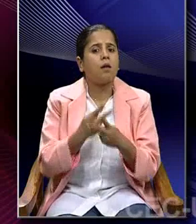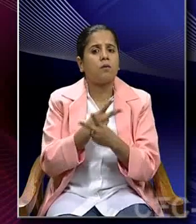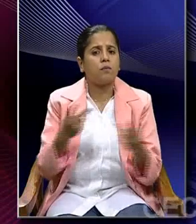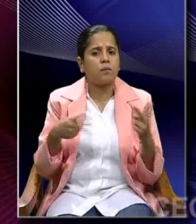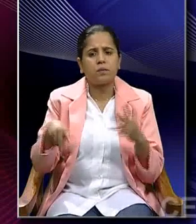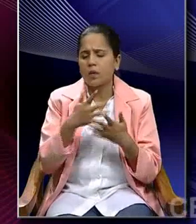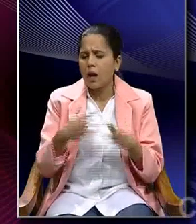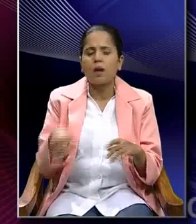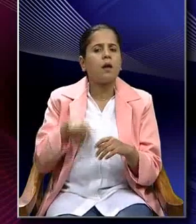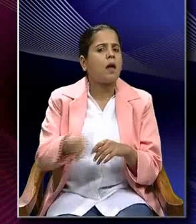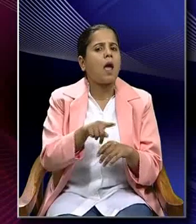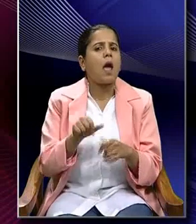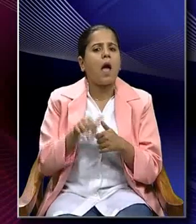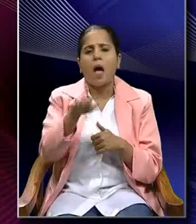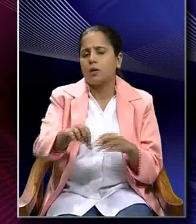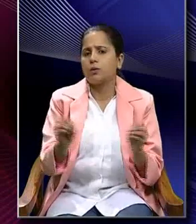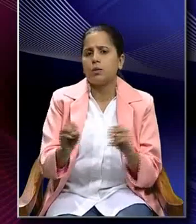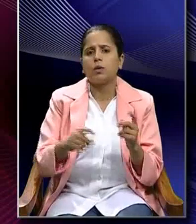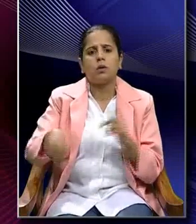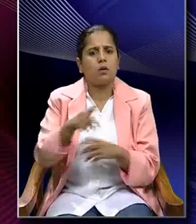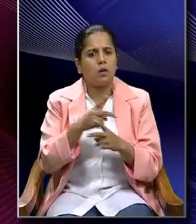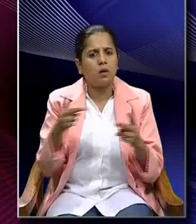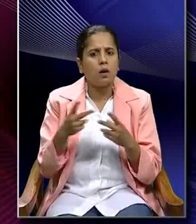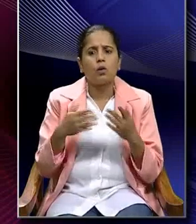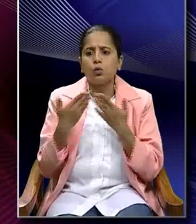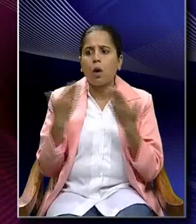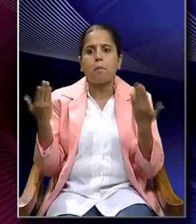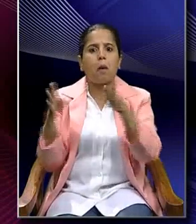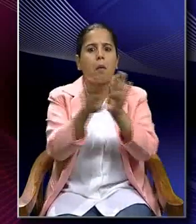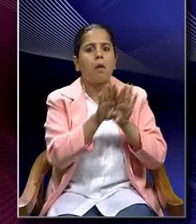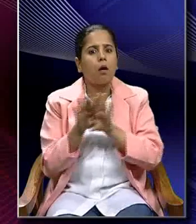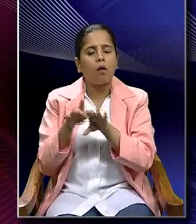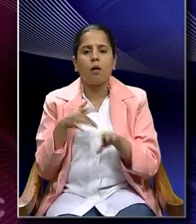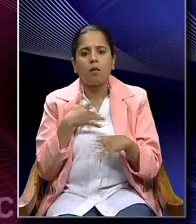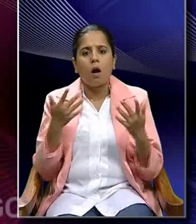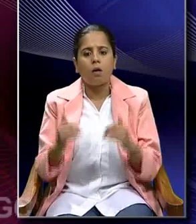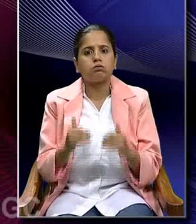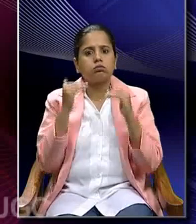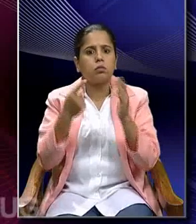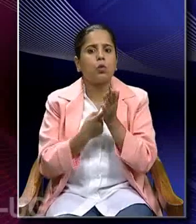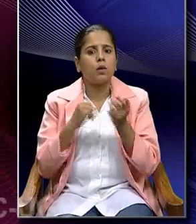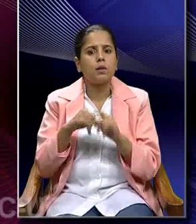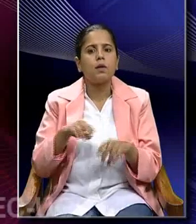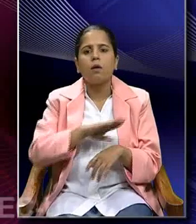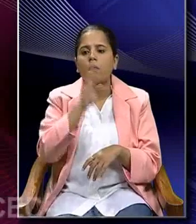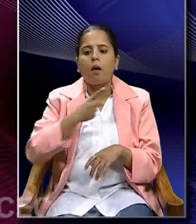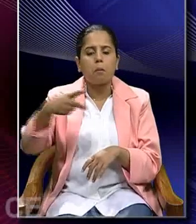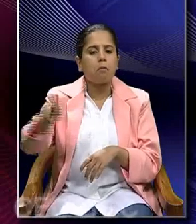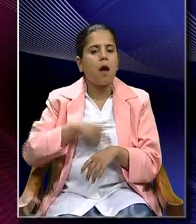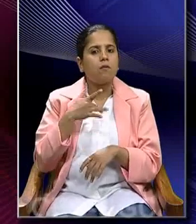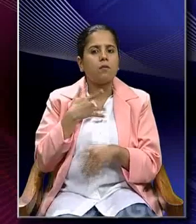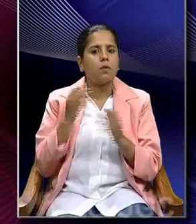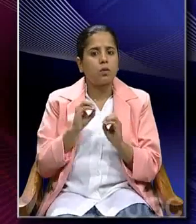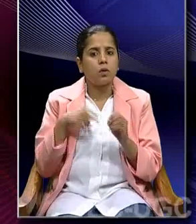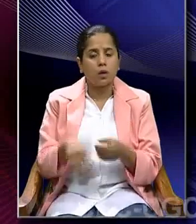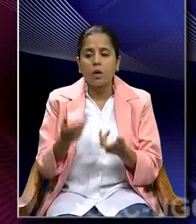no access to education when schools were closed and heightened risk of never returning. When food